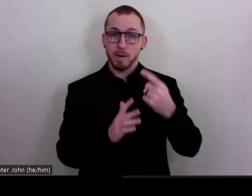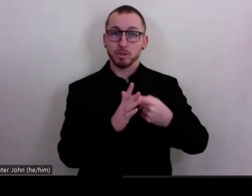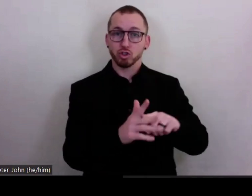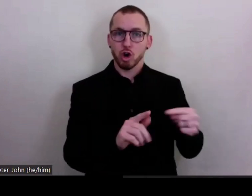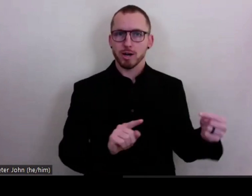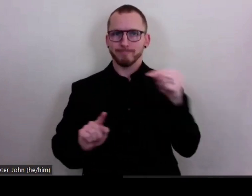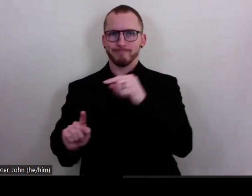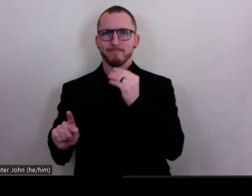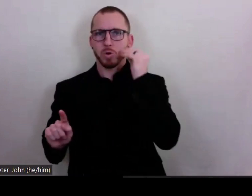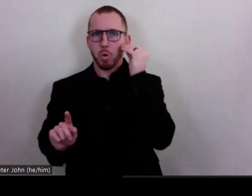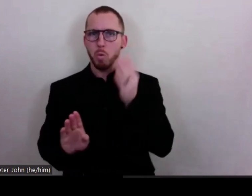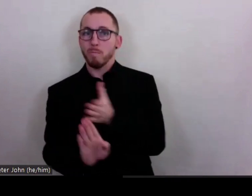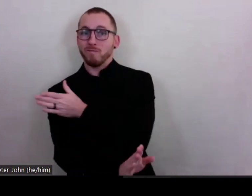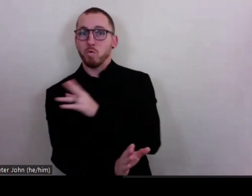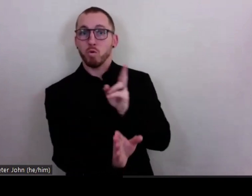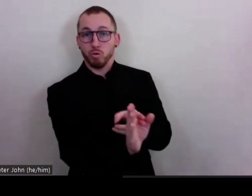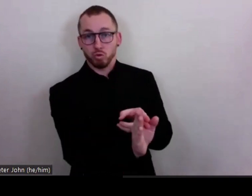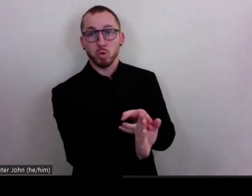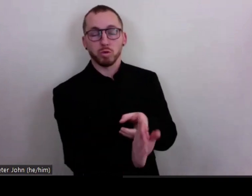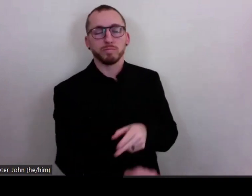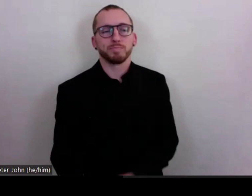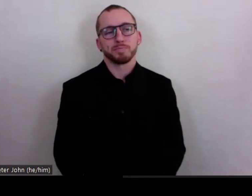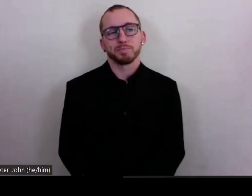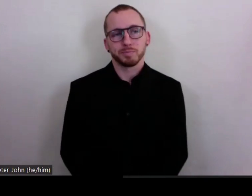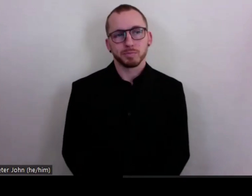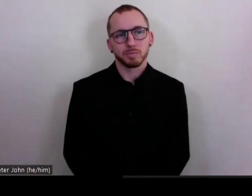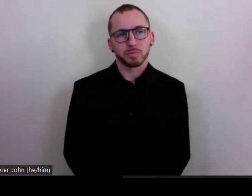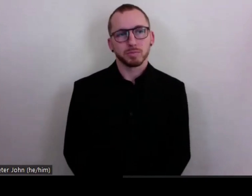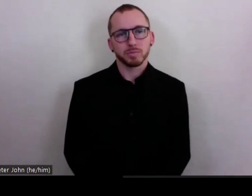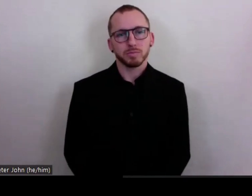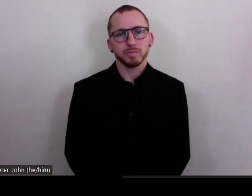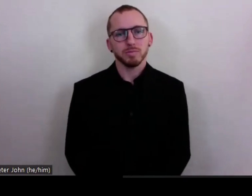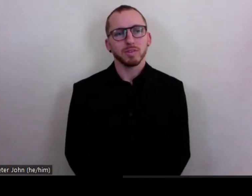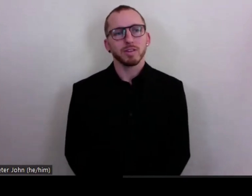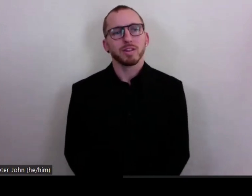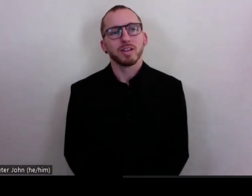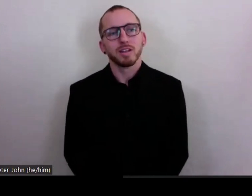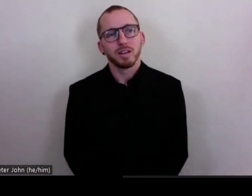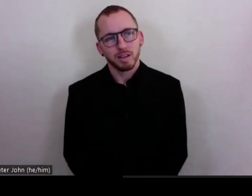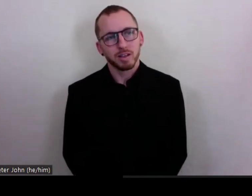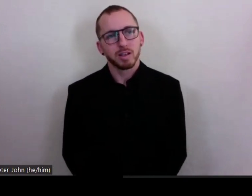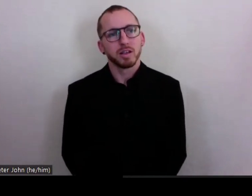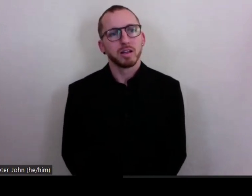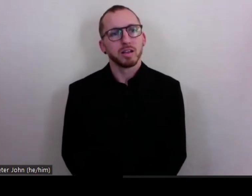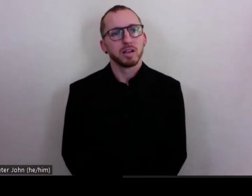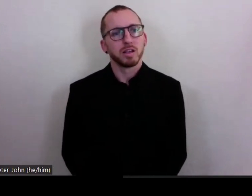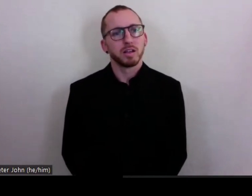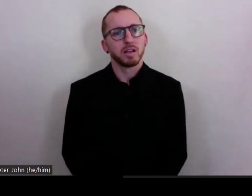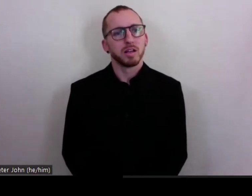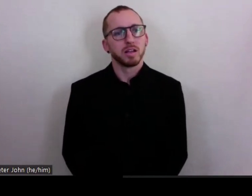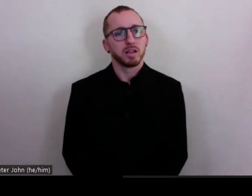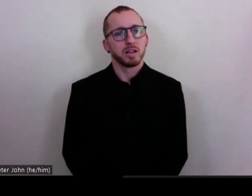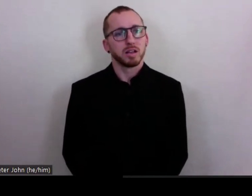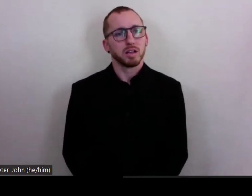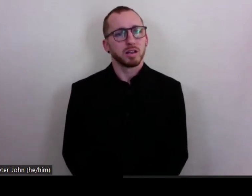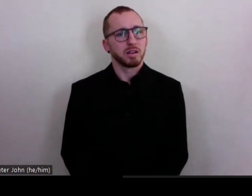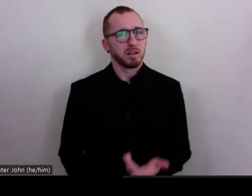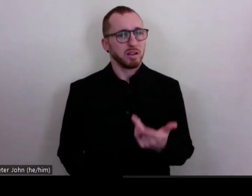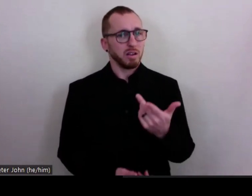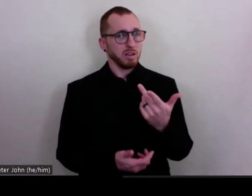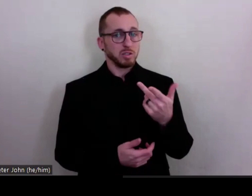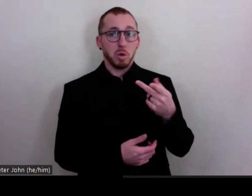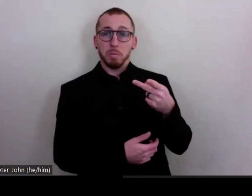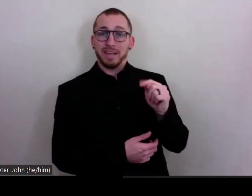Oh, man, this button. I like this one. Okay. How pervasive is PTSD